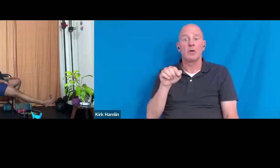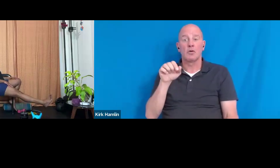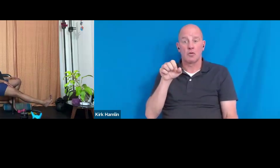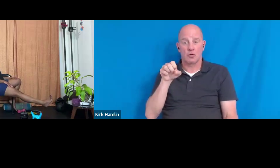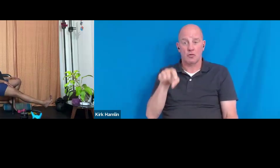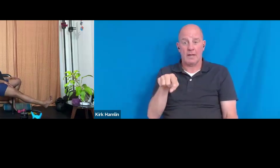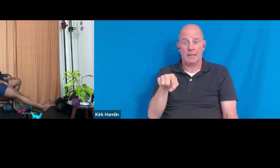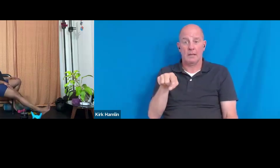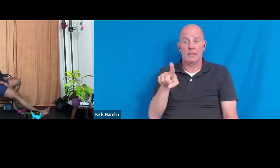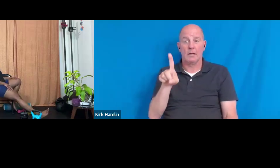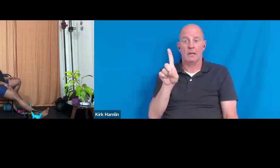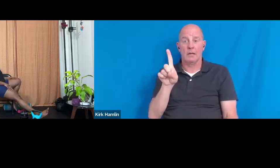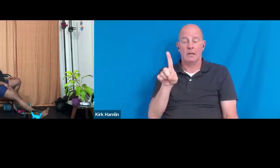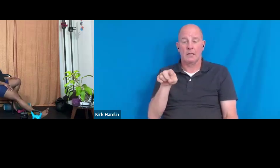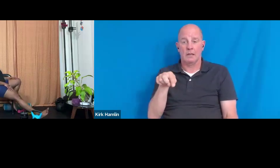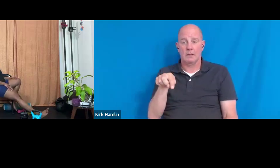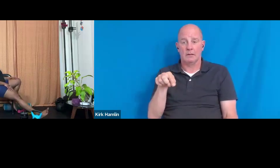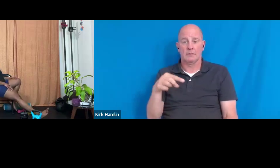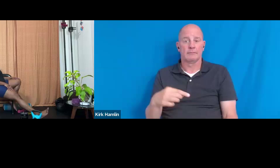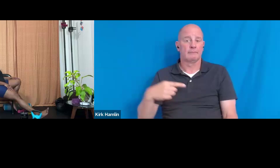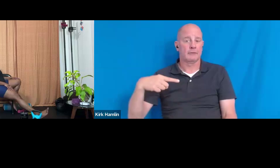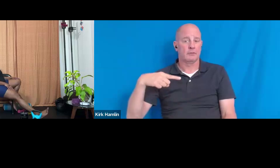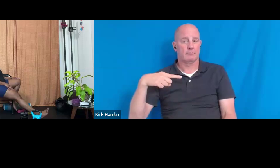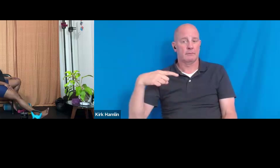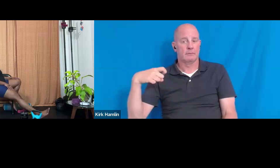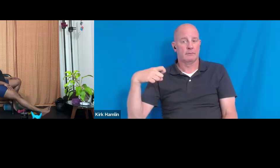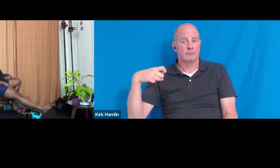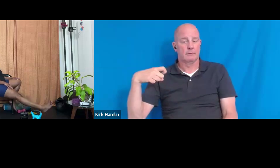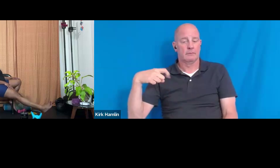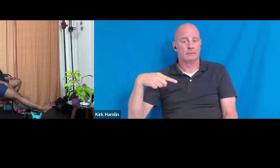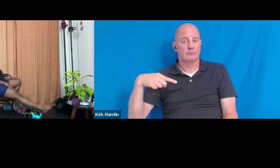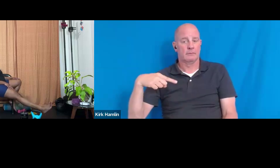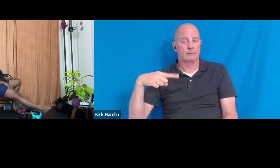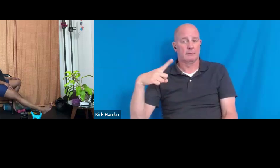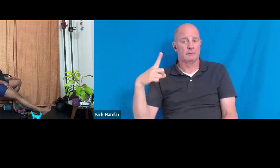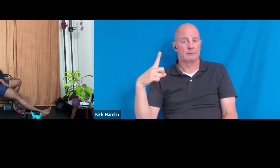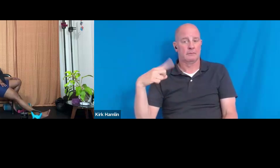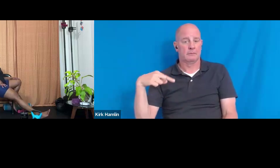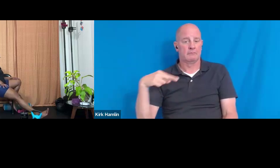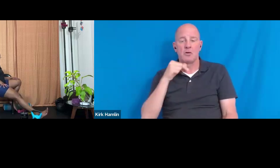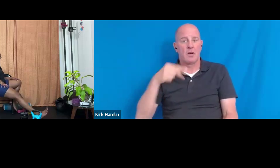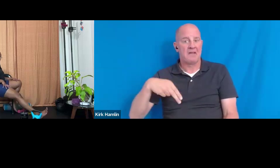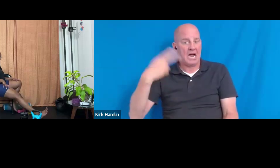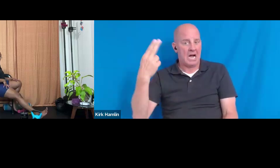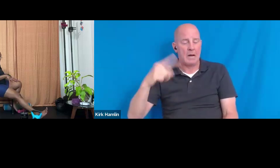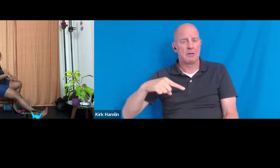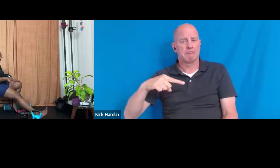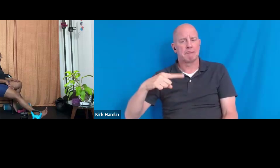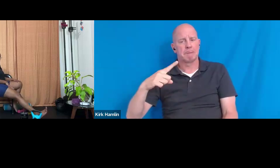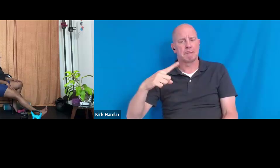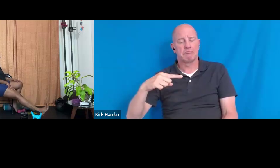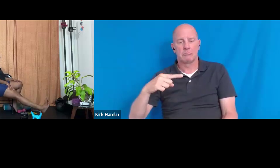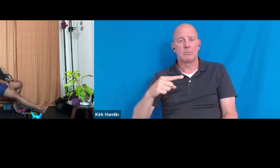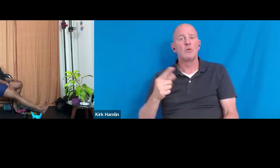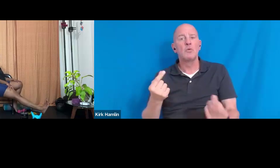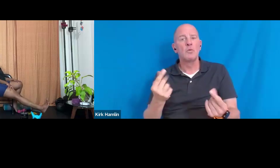get some air time from the ground and lower it down. We don't have to get that high as long as we've got the muscle